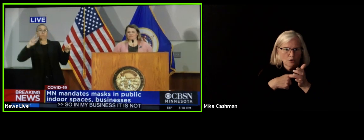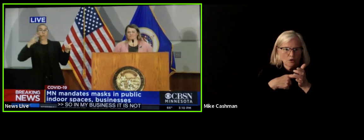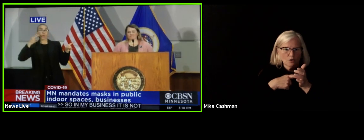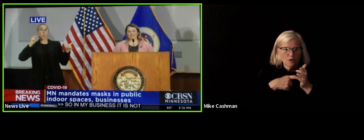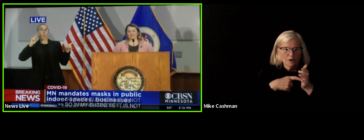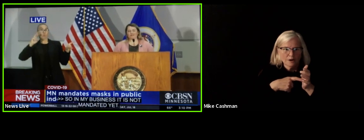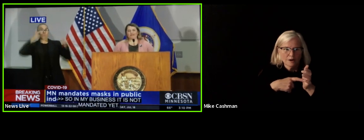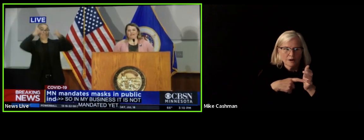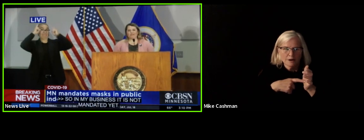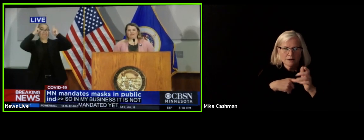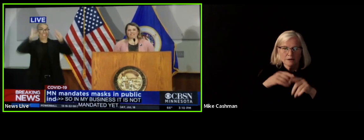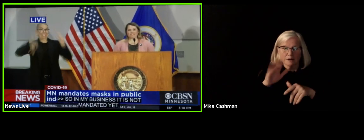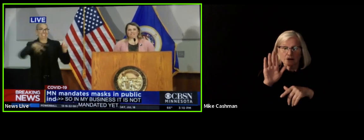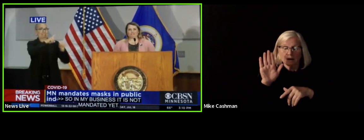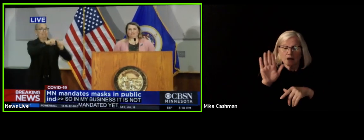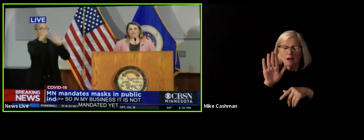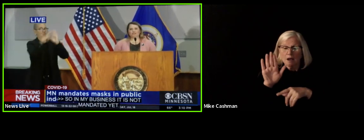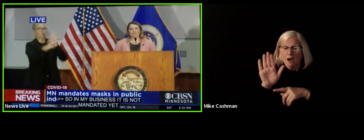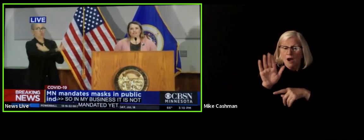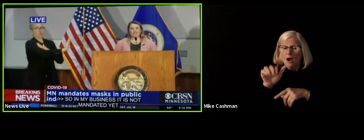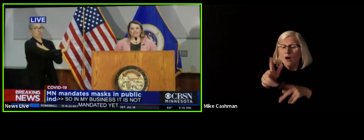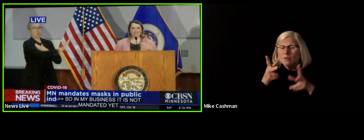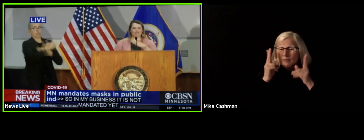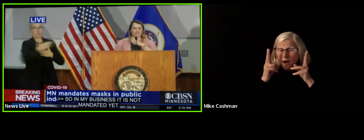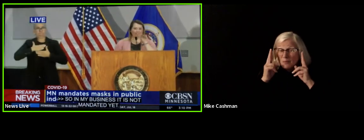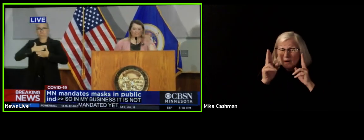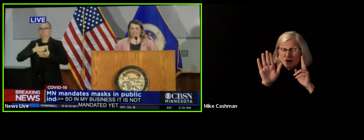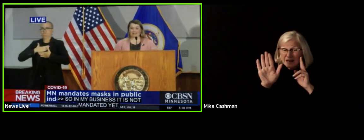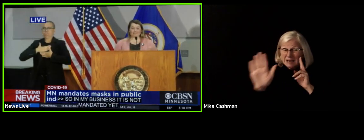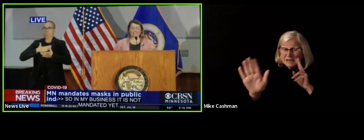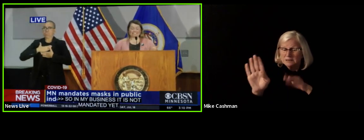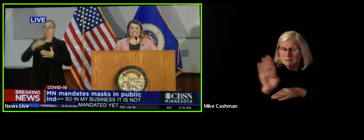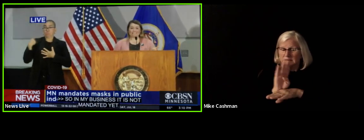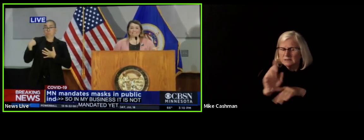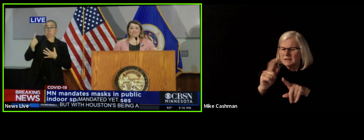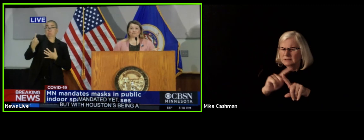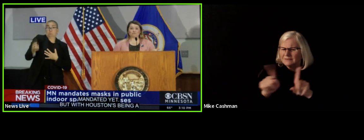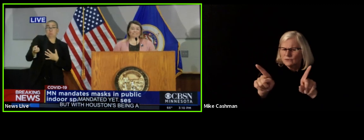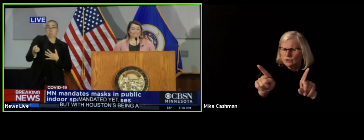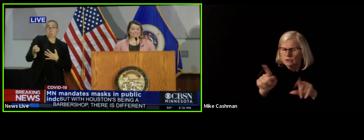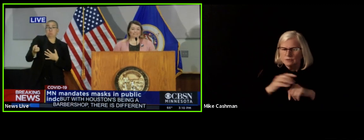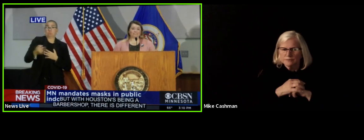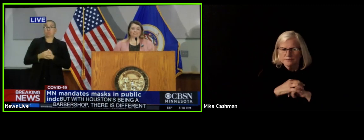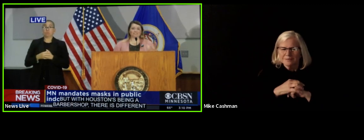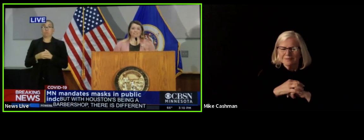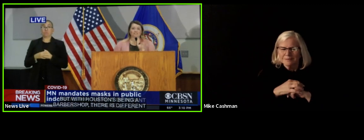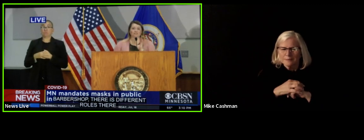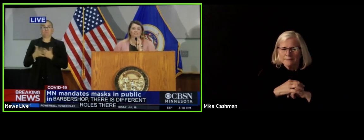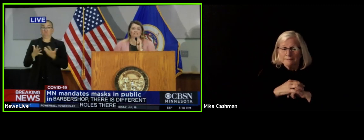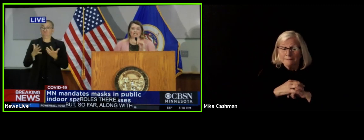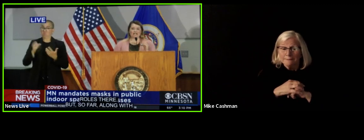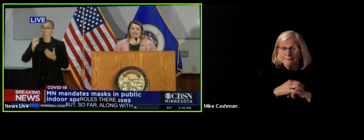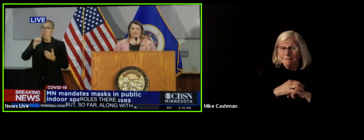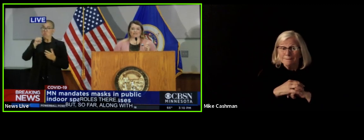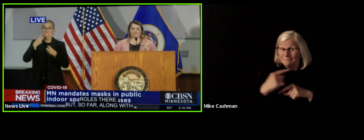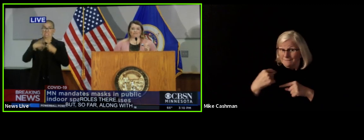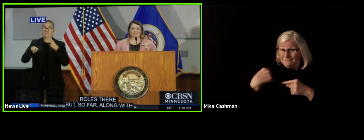rules there. But so far, along with everything else, it's been really difficult to